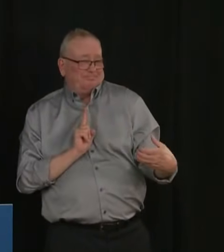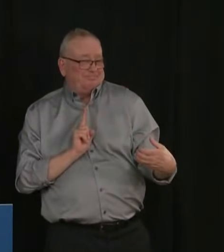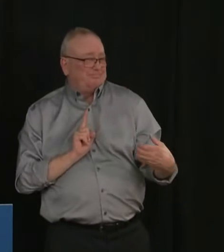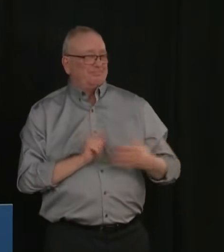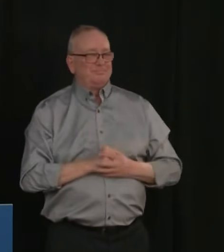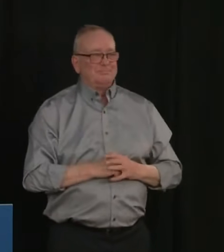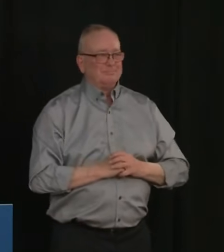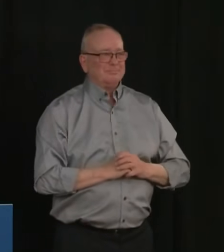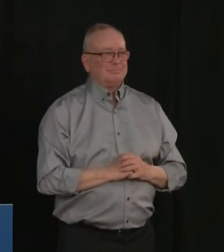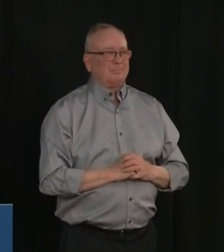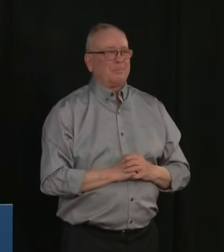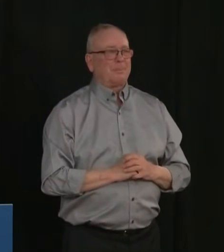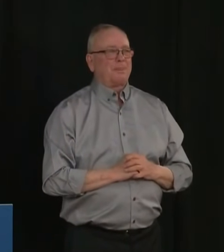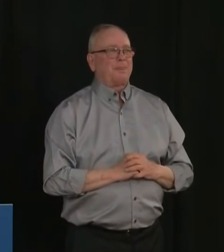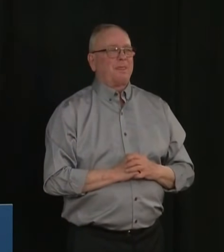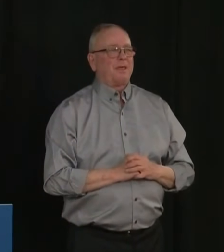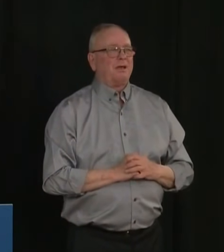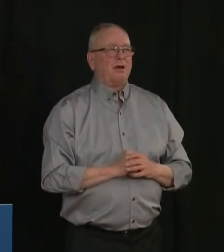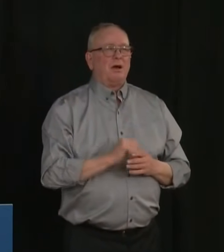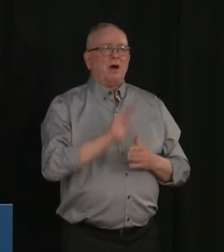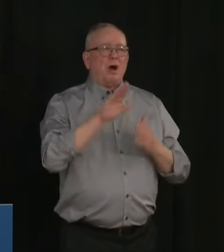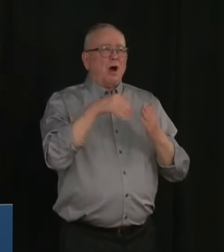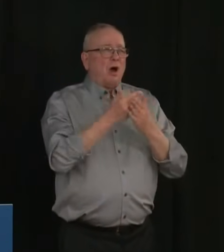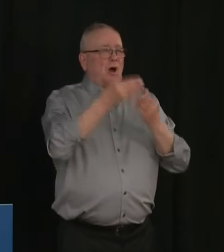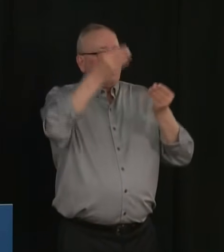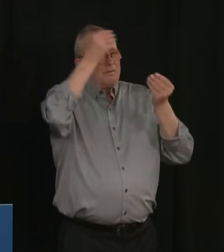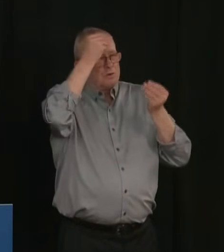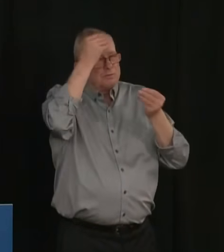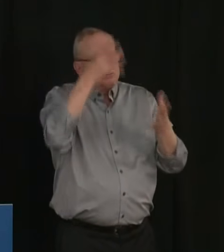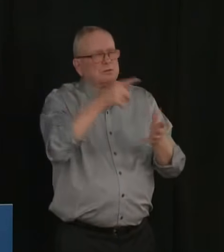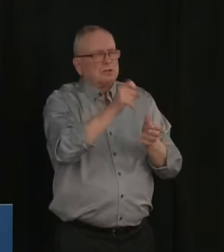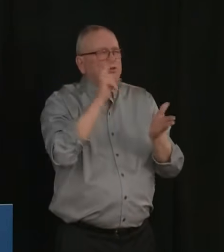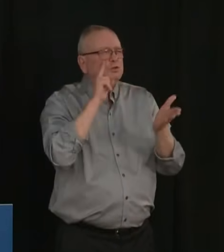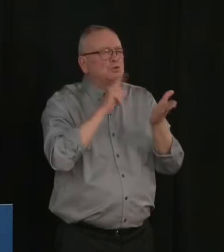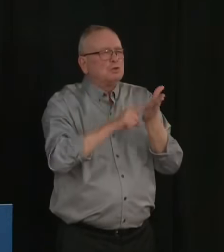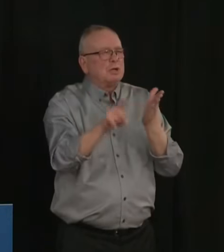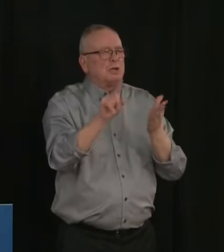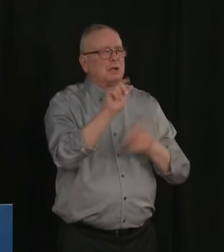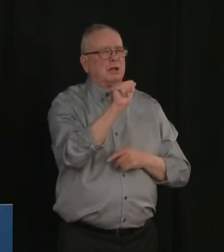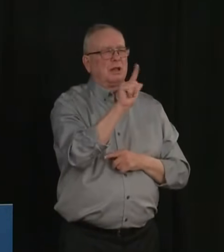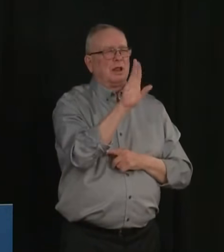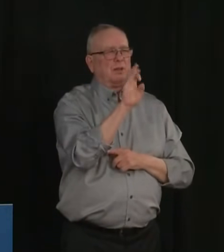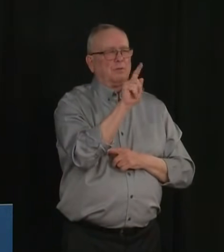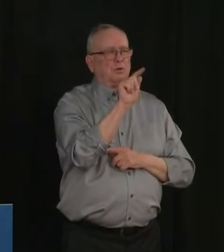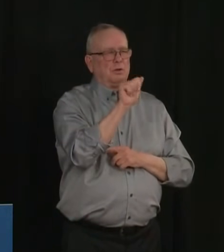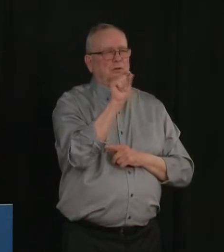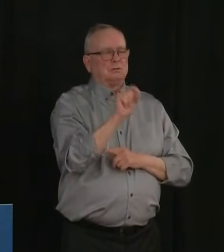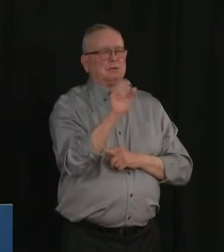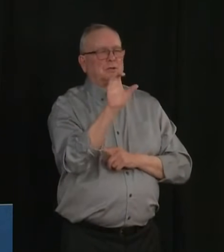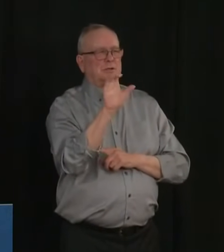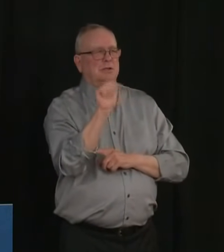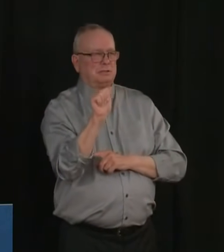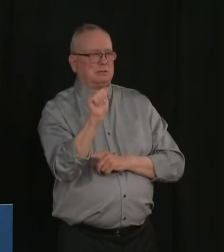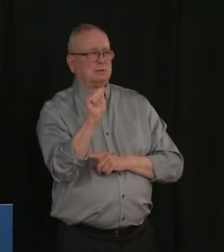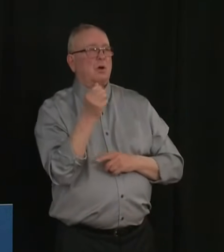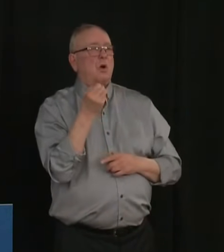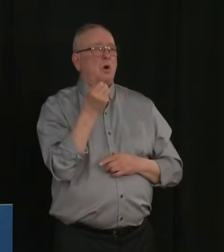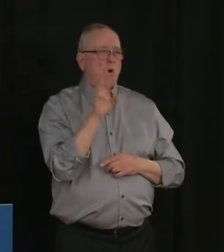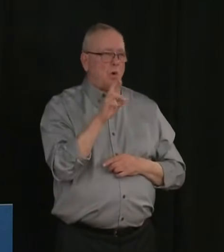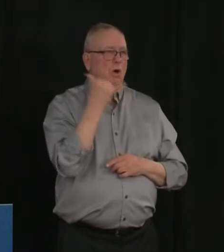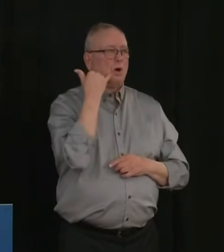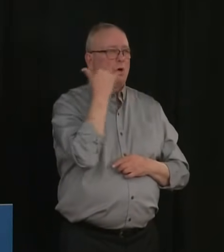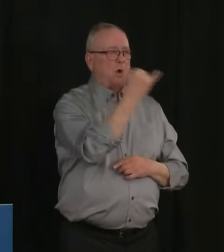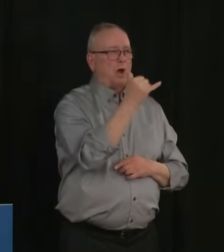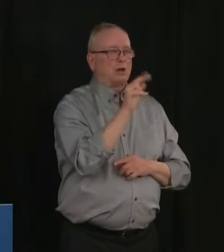Details about this program are on alberta.ca and available by calling 211. Along with these stricter measures, there